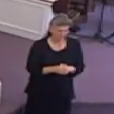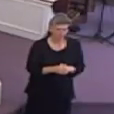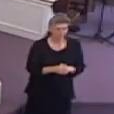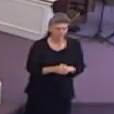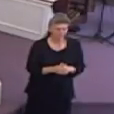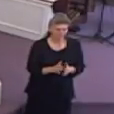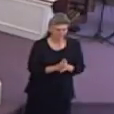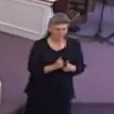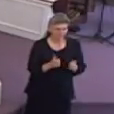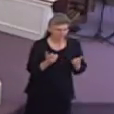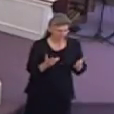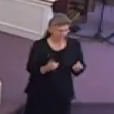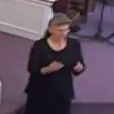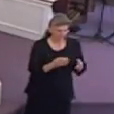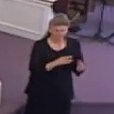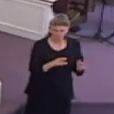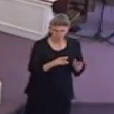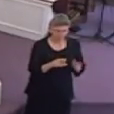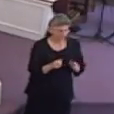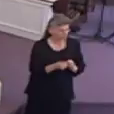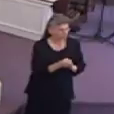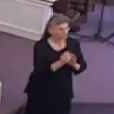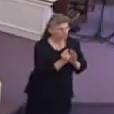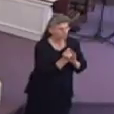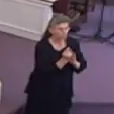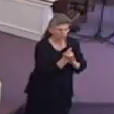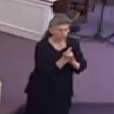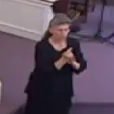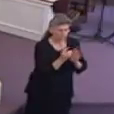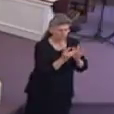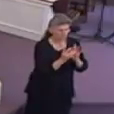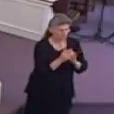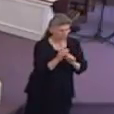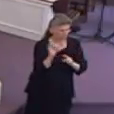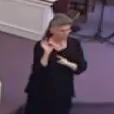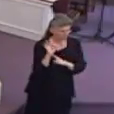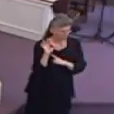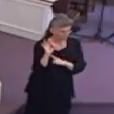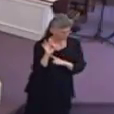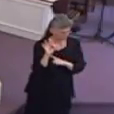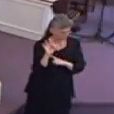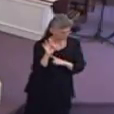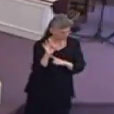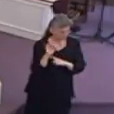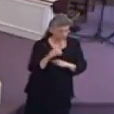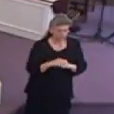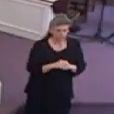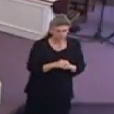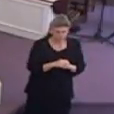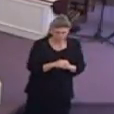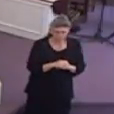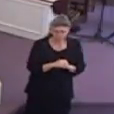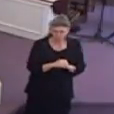Hallelujah. How many is ready for a few moments of the word today? Amen. Praise God.